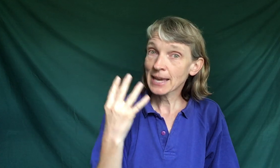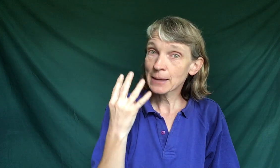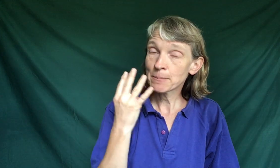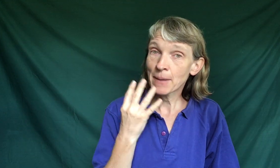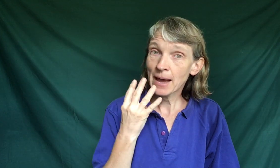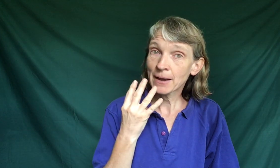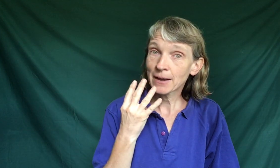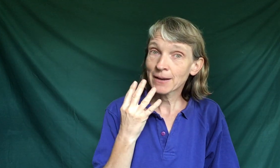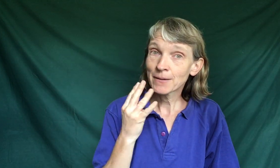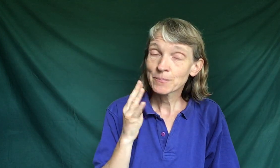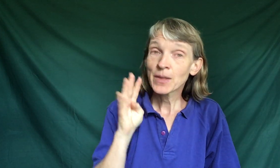came back.